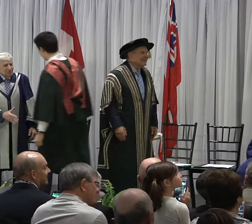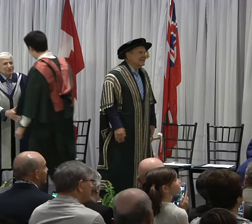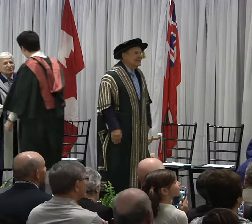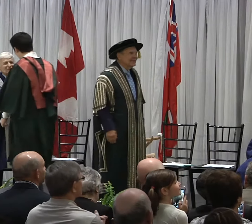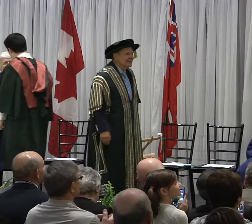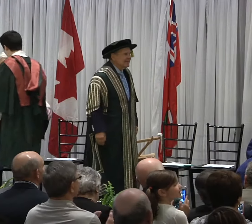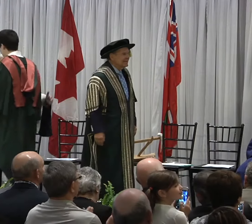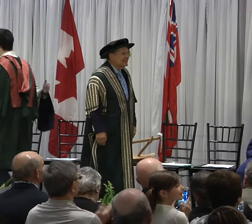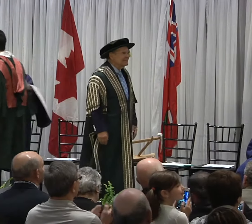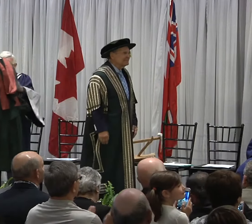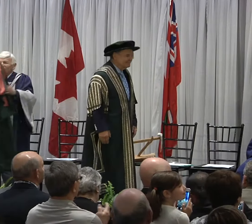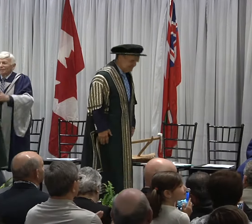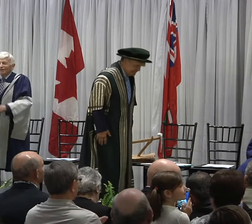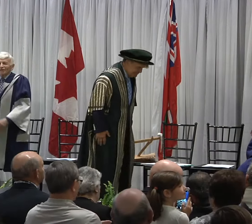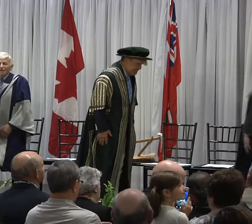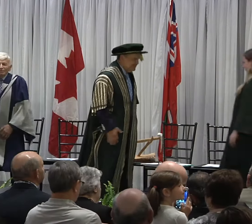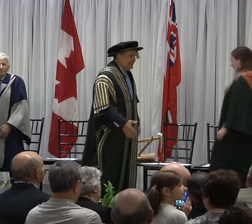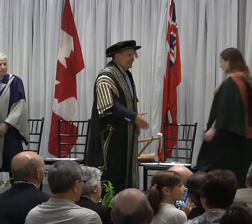Jasmine Hickey.